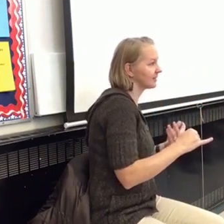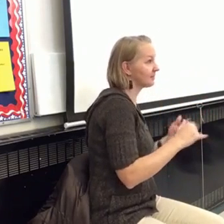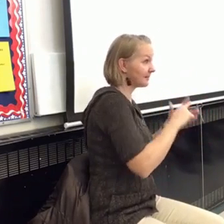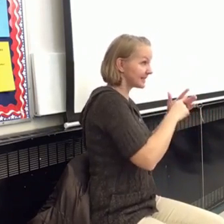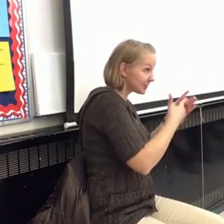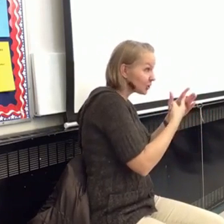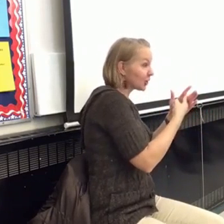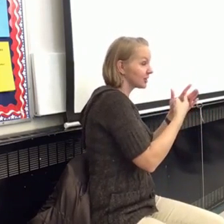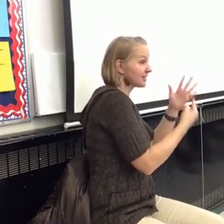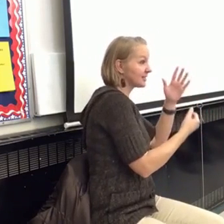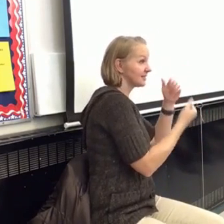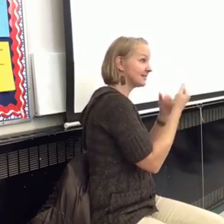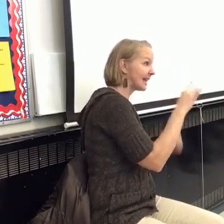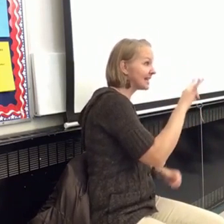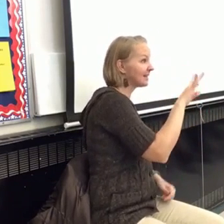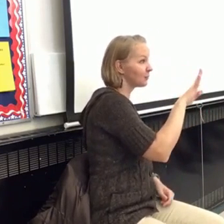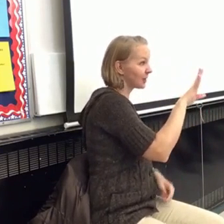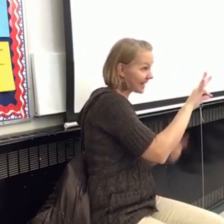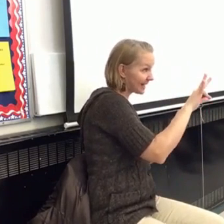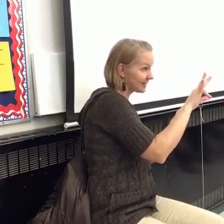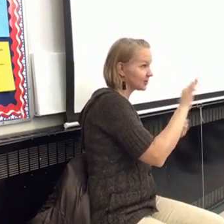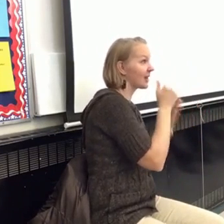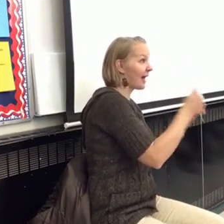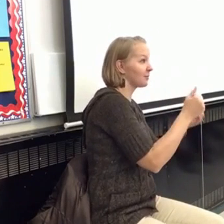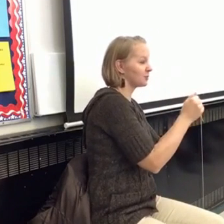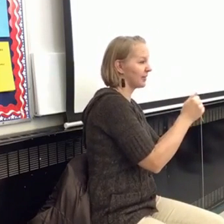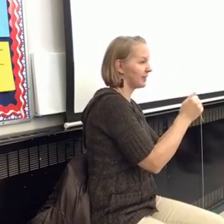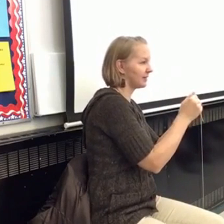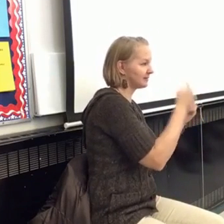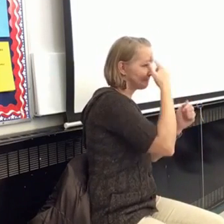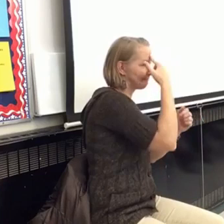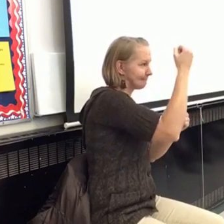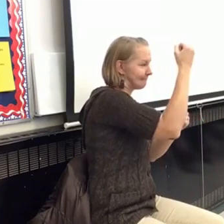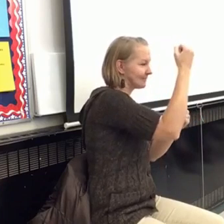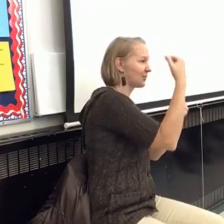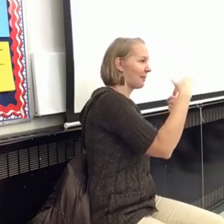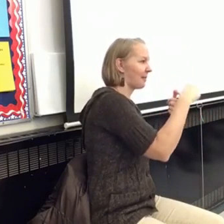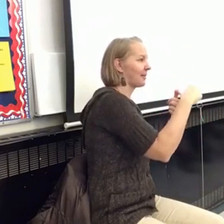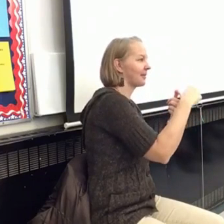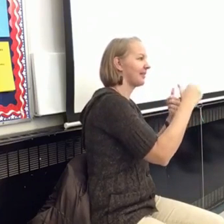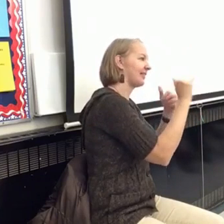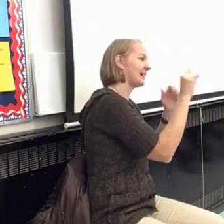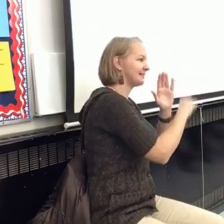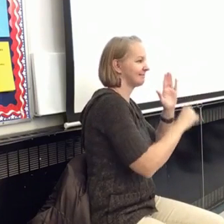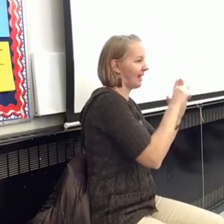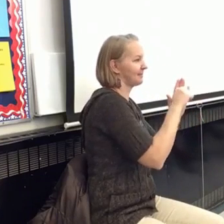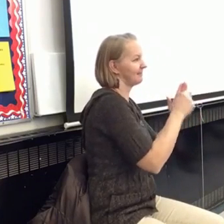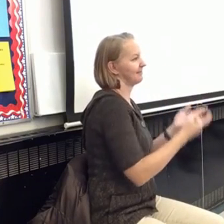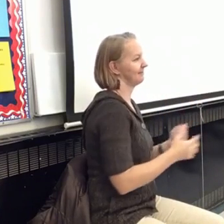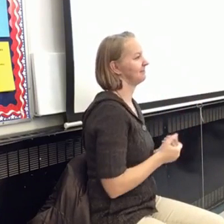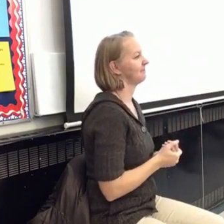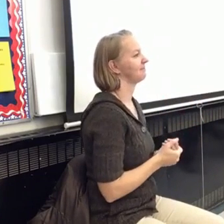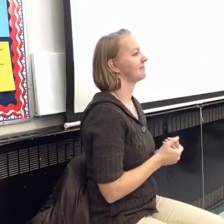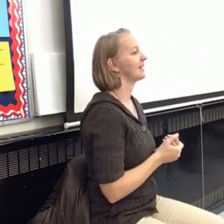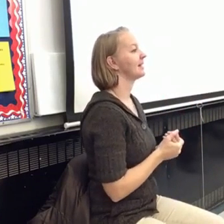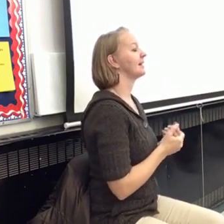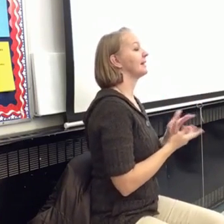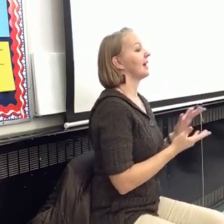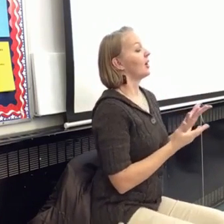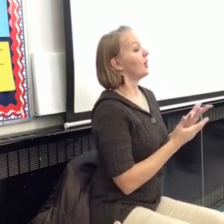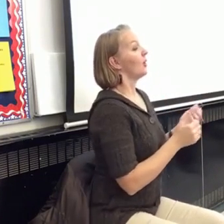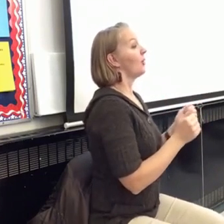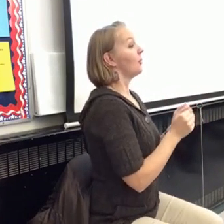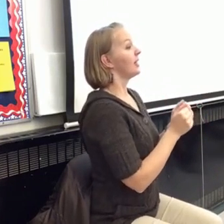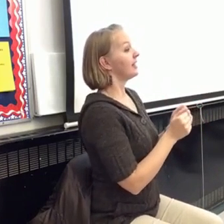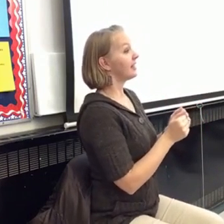49. So that will really help you on an exam when you're thinking about this time period. Now, in terms of the increase of